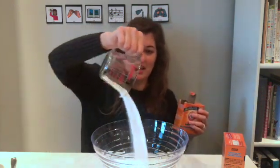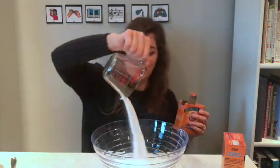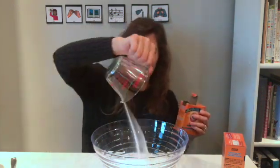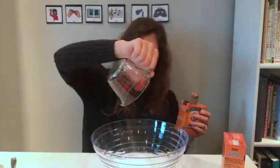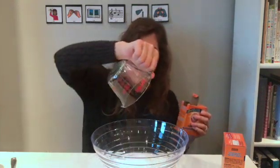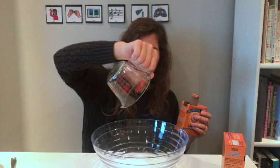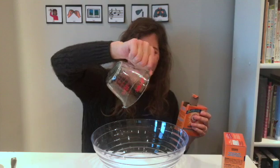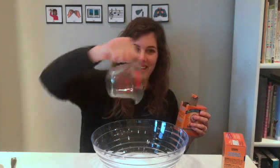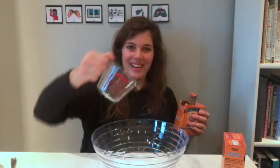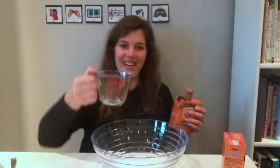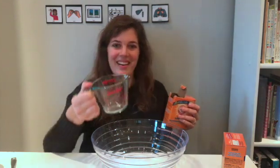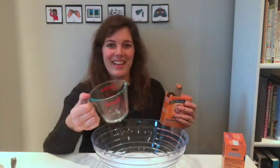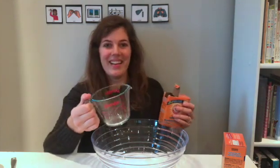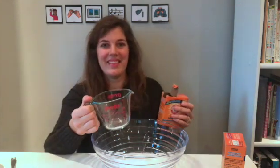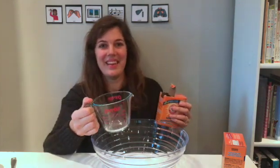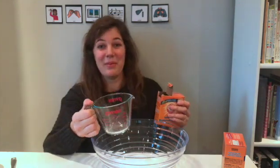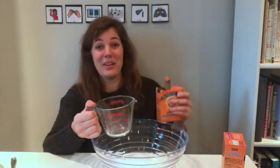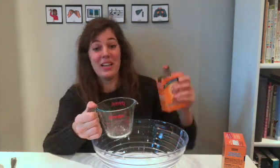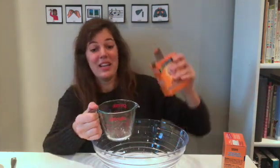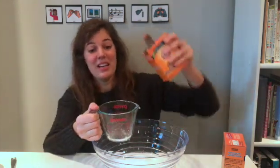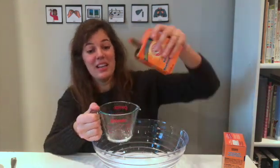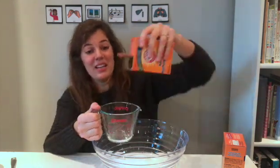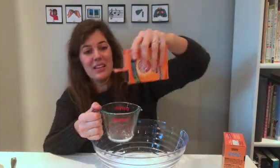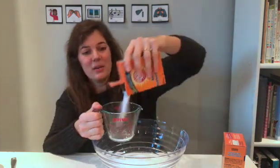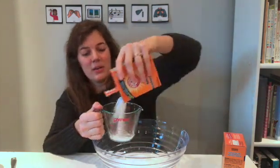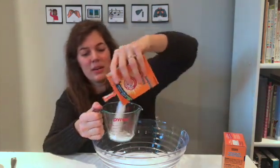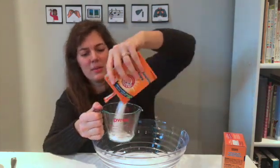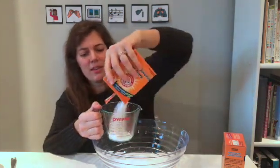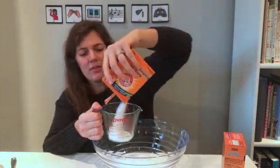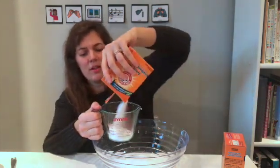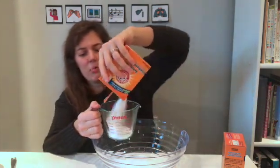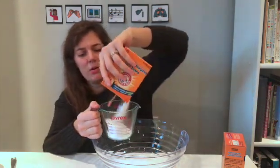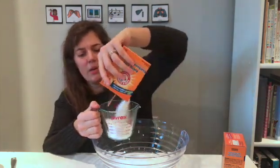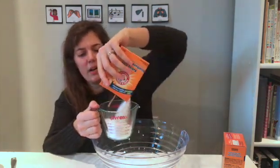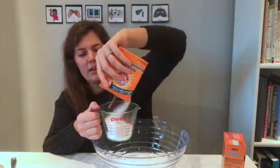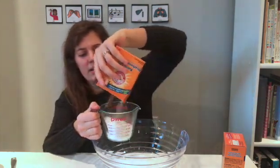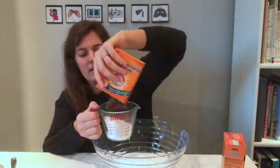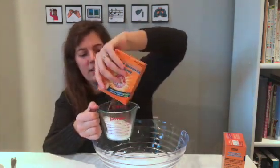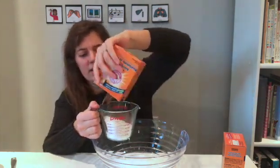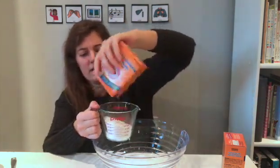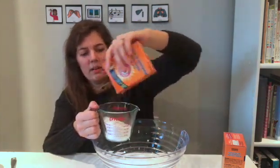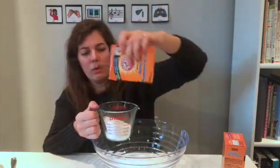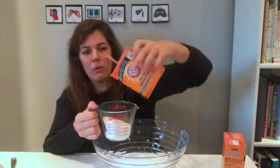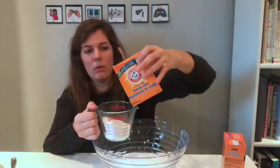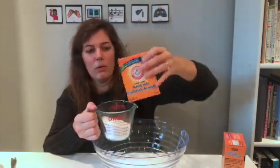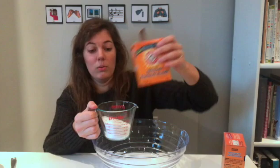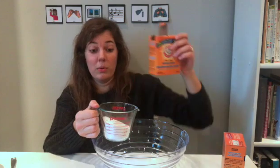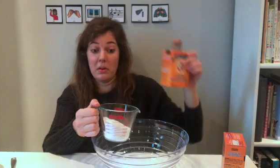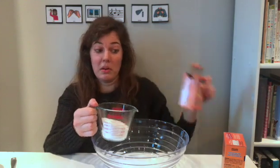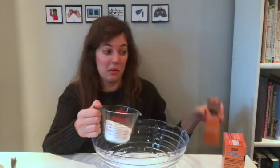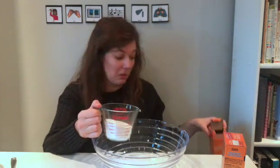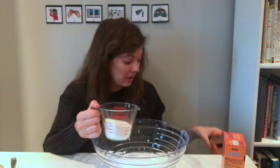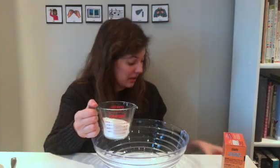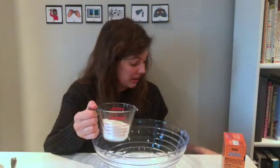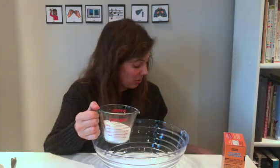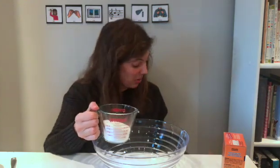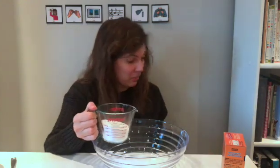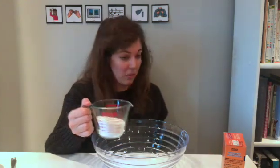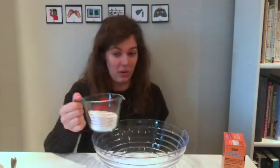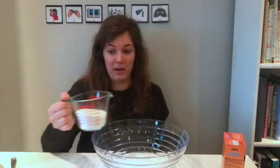in. Then we need, what comes after number one? Uh-oh, we're gonna need a little bit more. Let